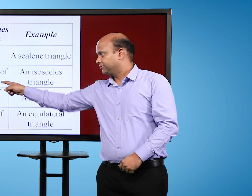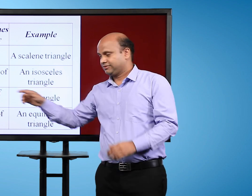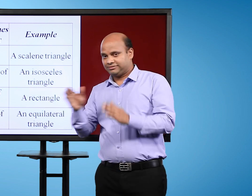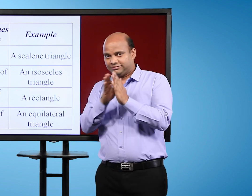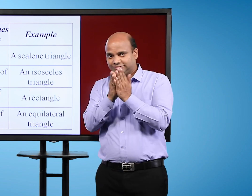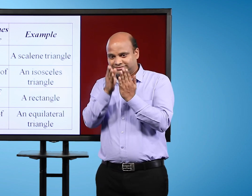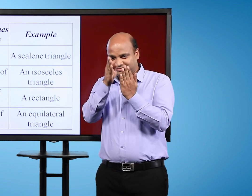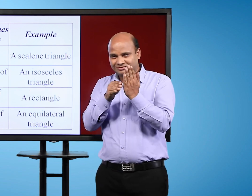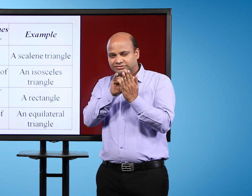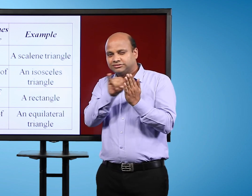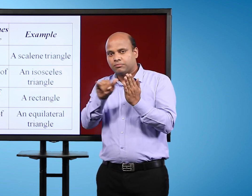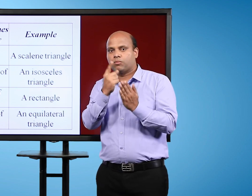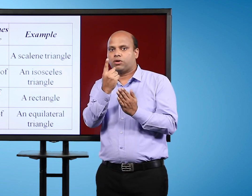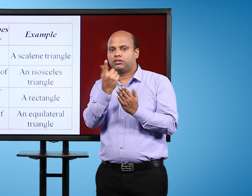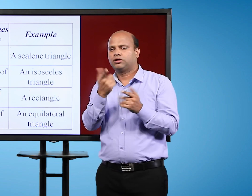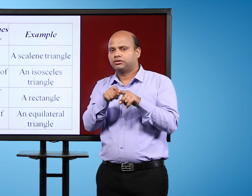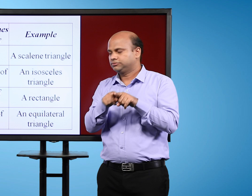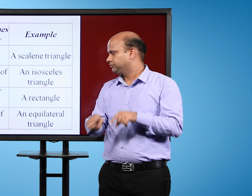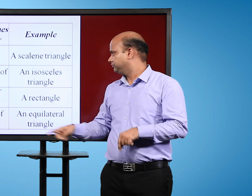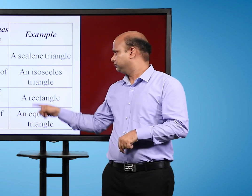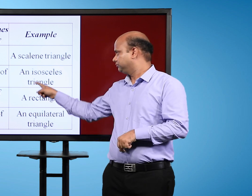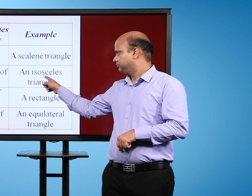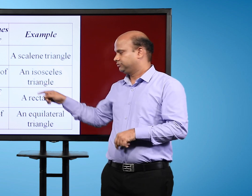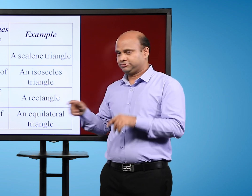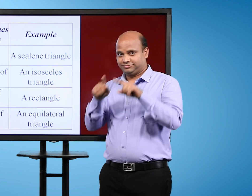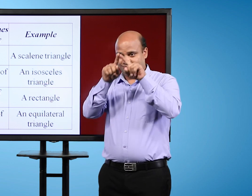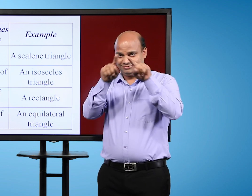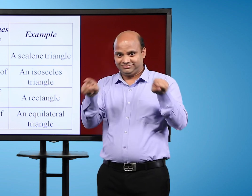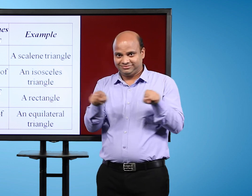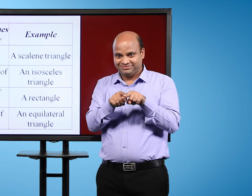Only one line of symmetry. An isosceles triangle.